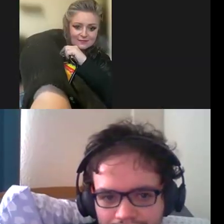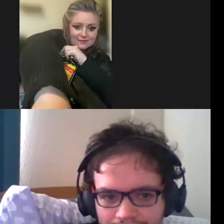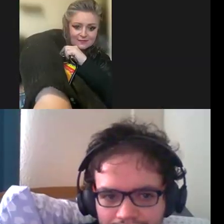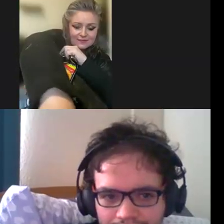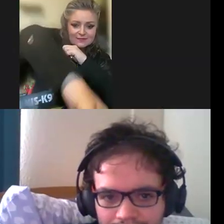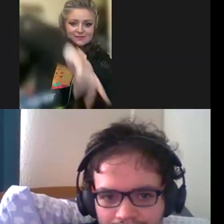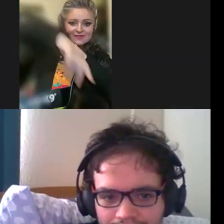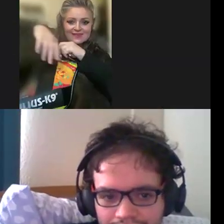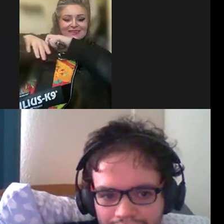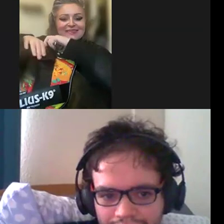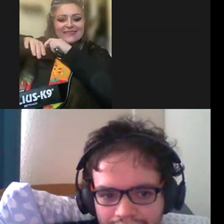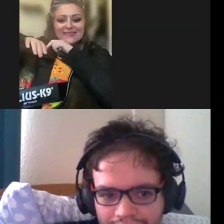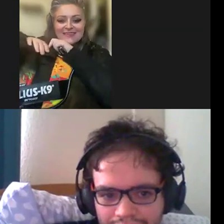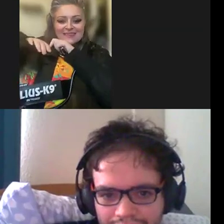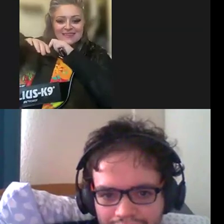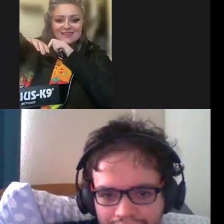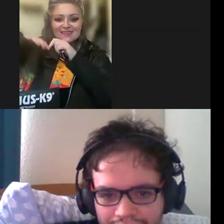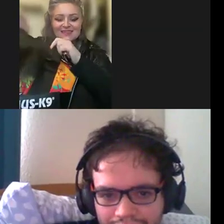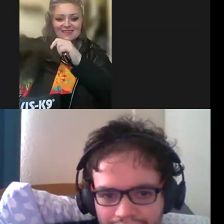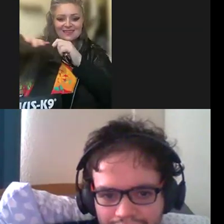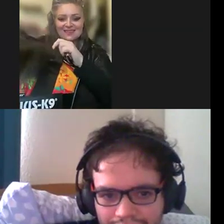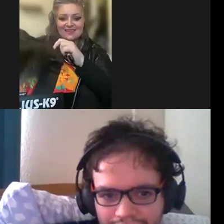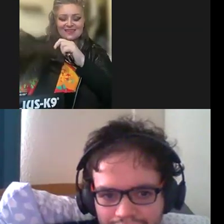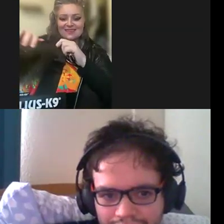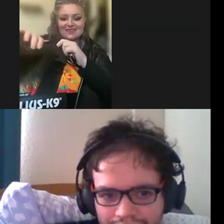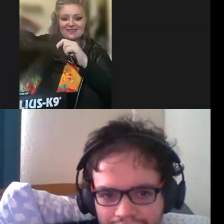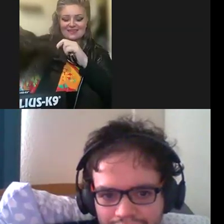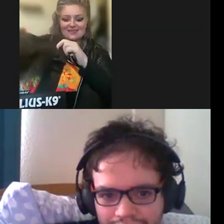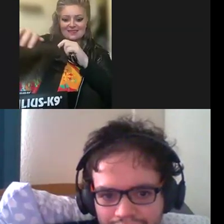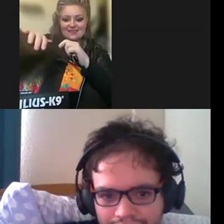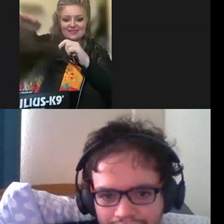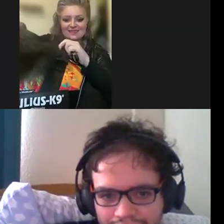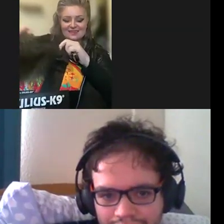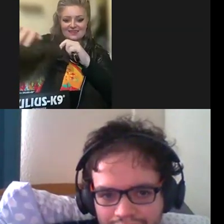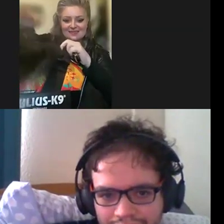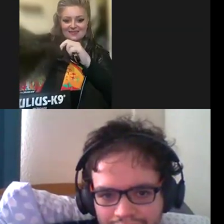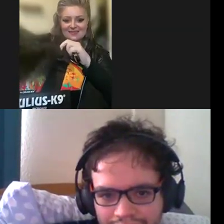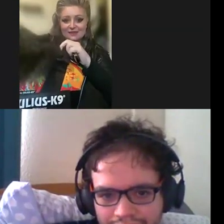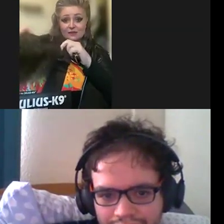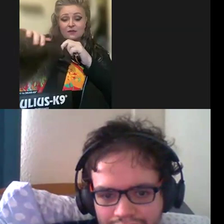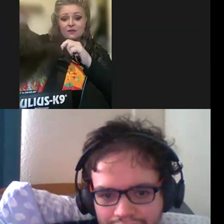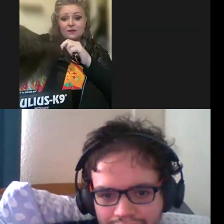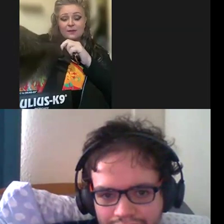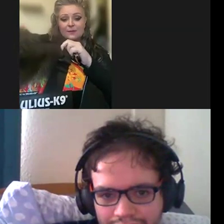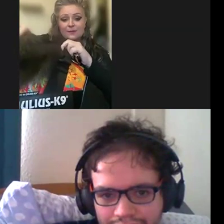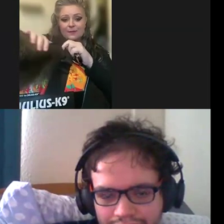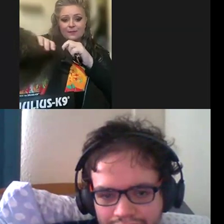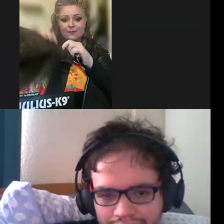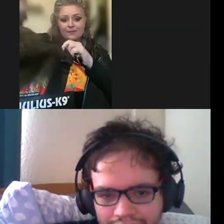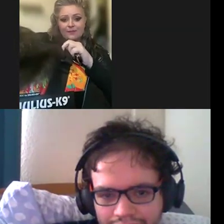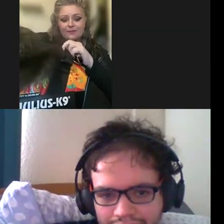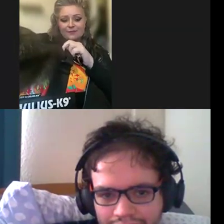Thanks, Paula. No, thank you. It's Debbie. I forgot to say medicine. That's all right.